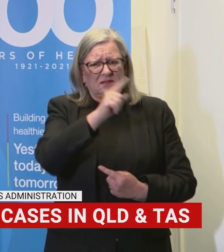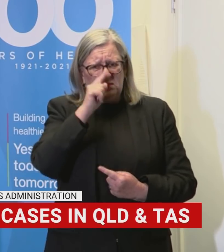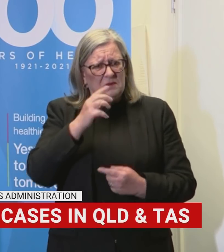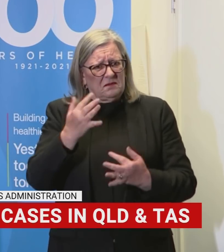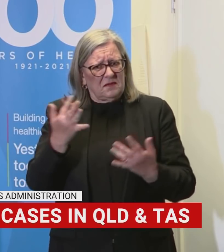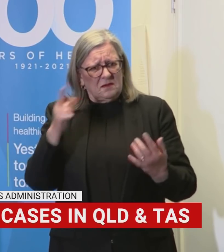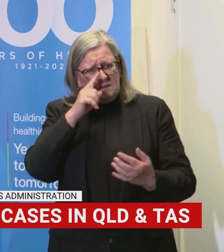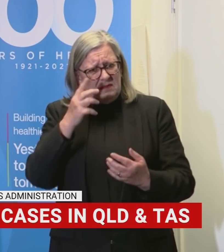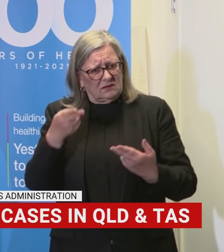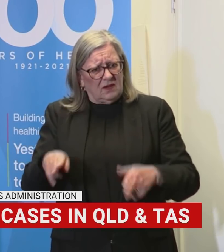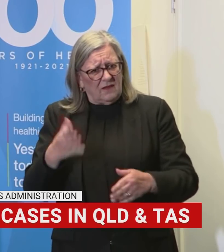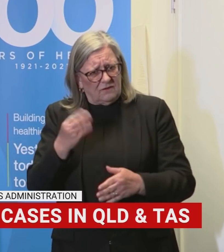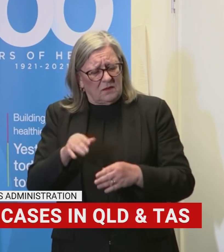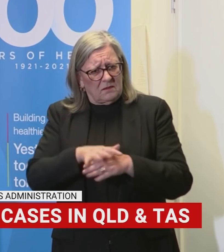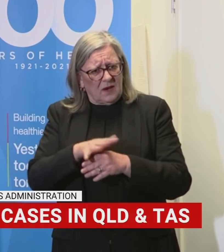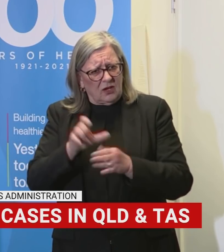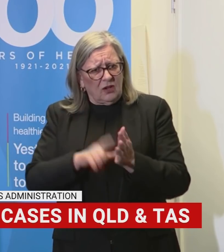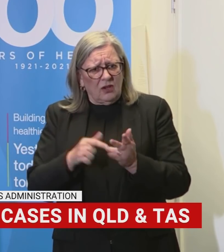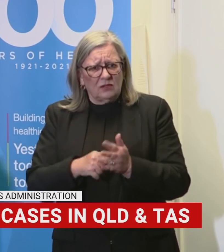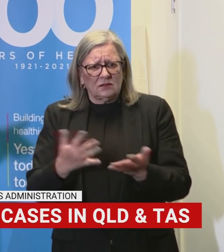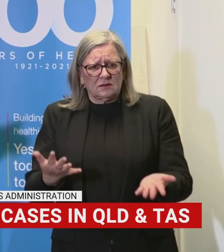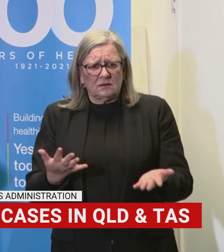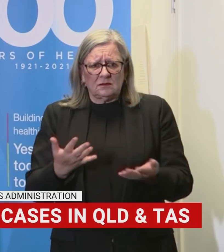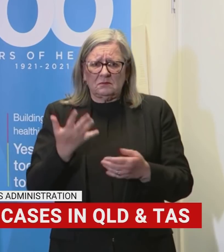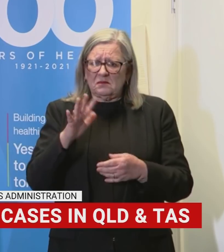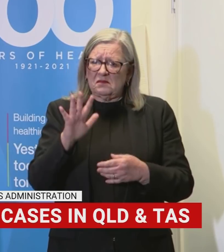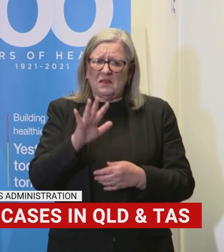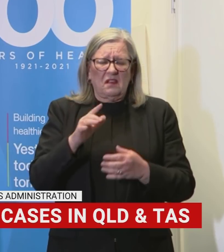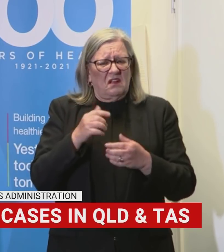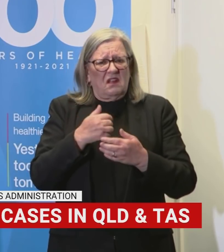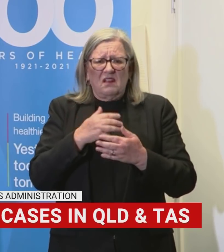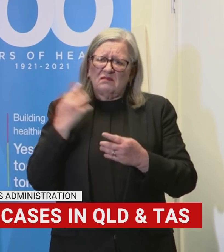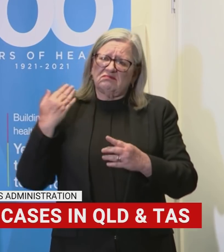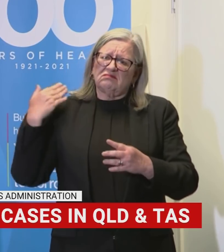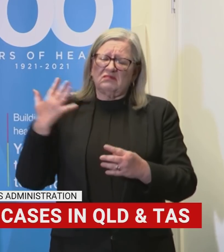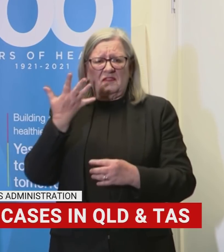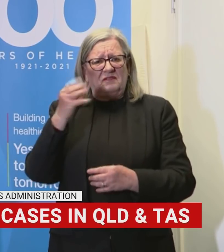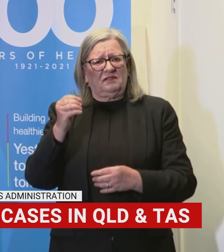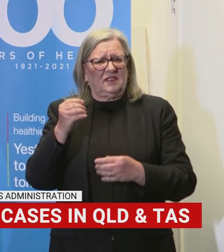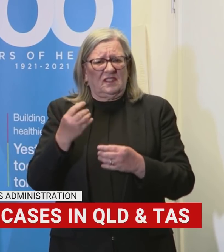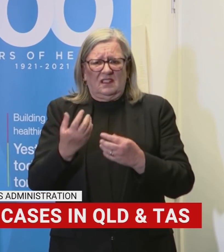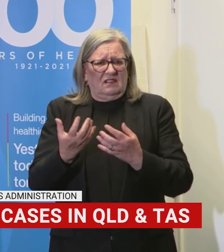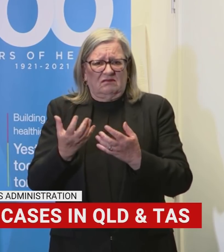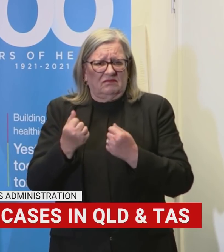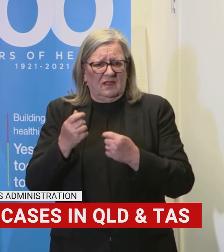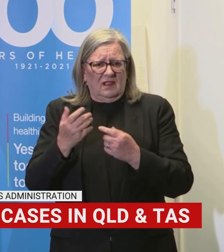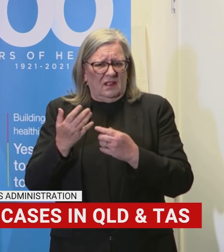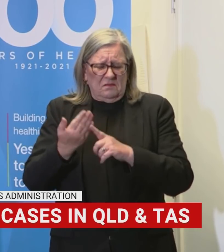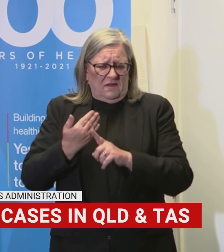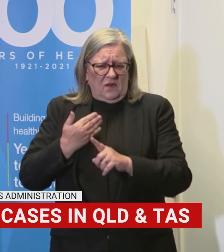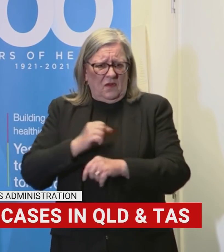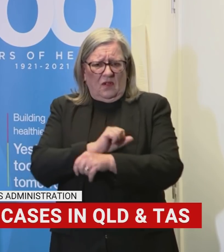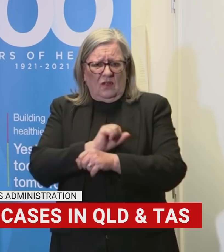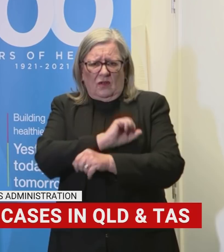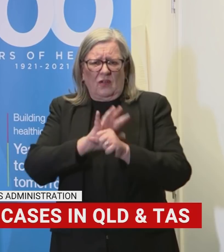50 cases a day being quite serious and this was before we even had COVID vaccines. It's also responsible for about 10%